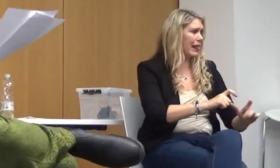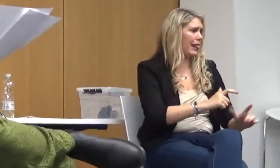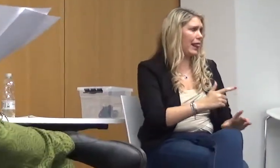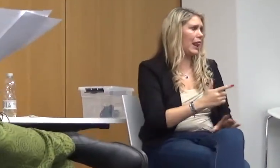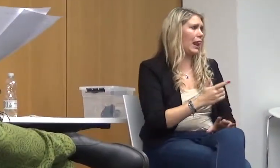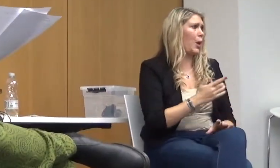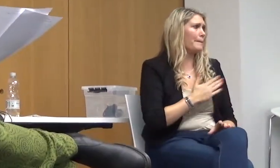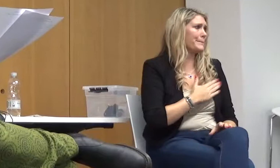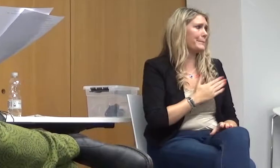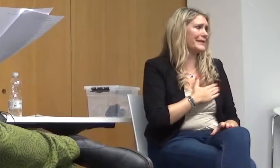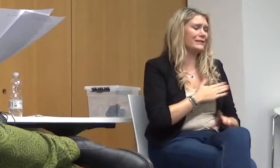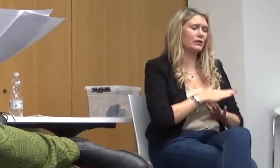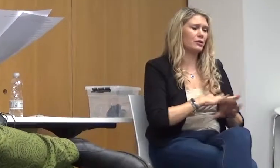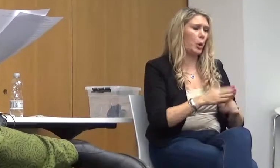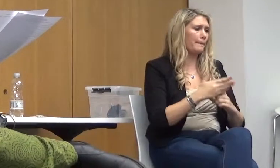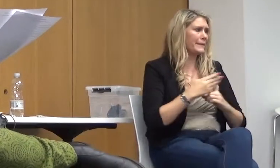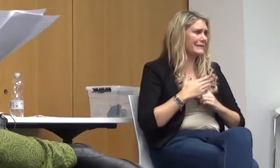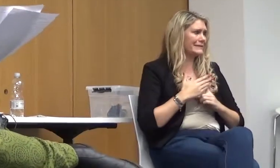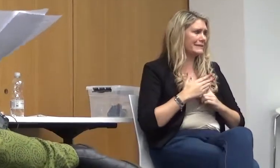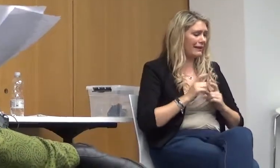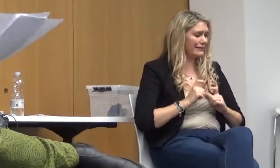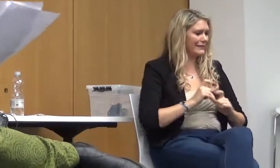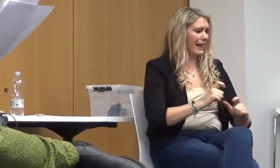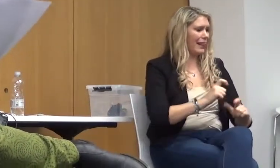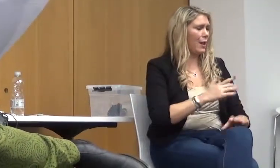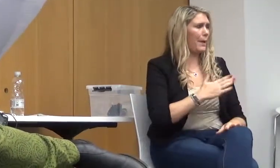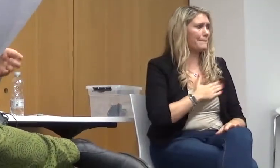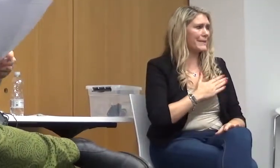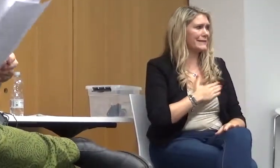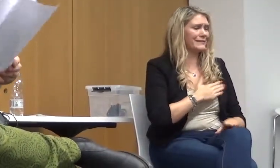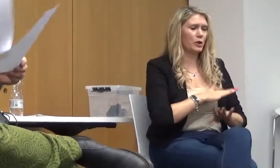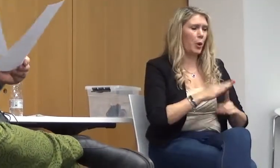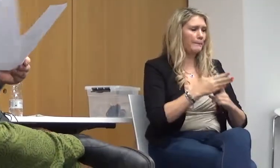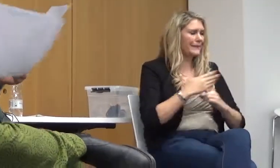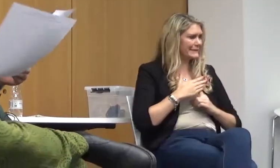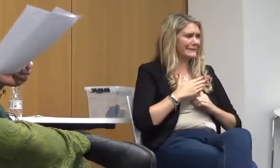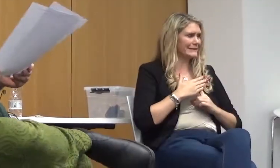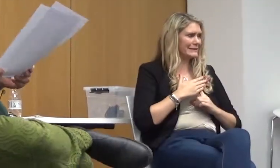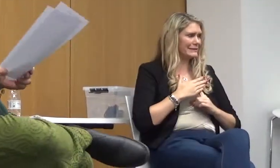no beaten. Still we're beat, no beaten.